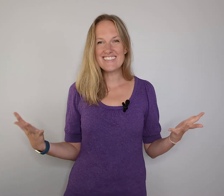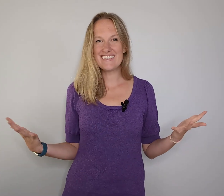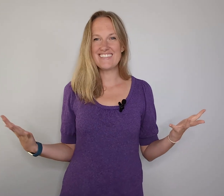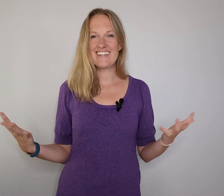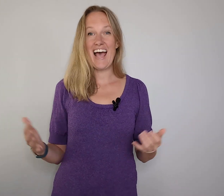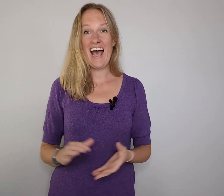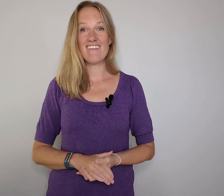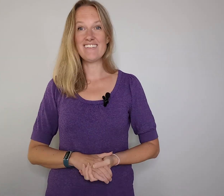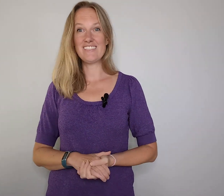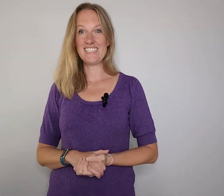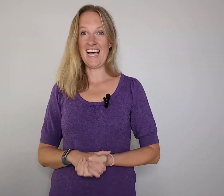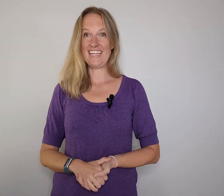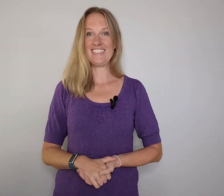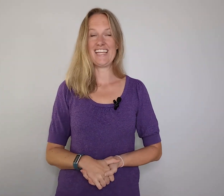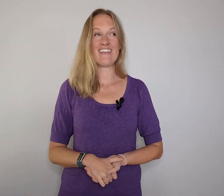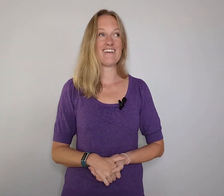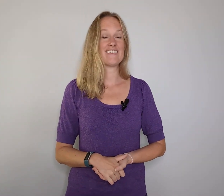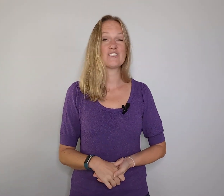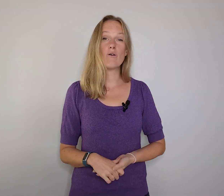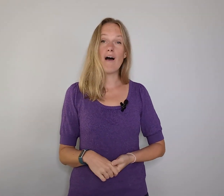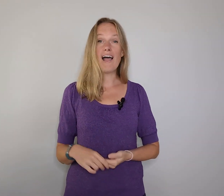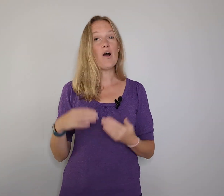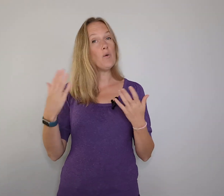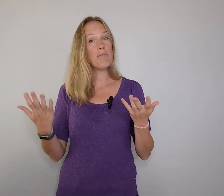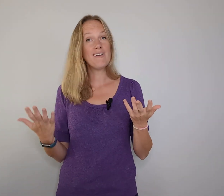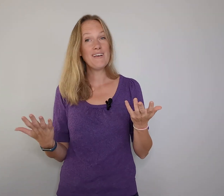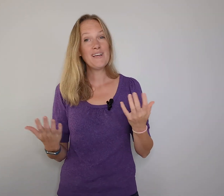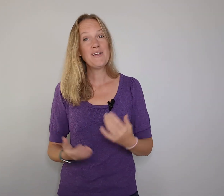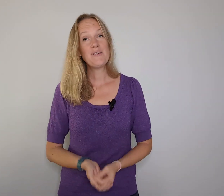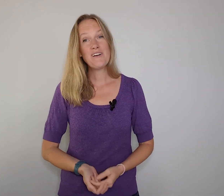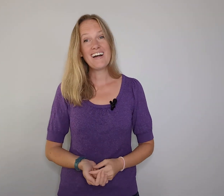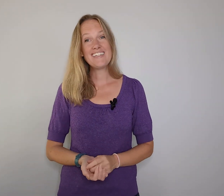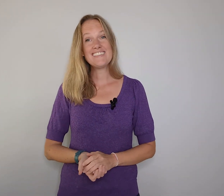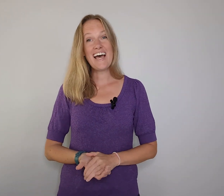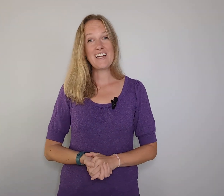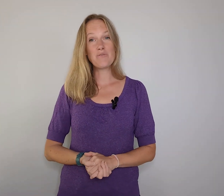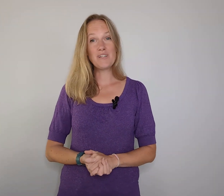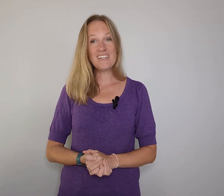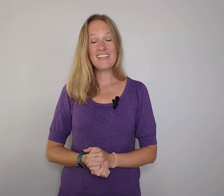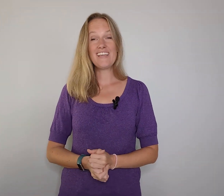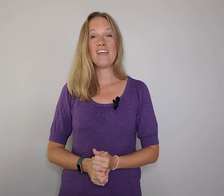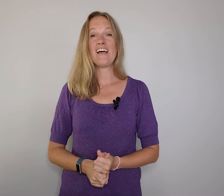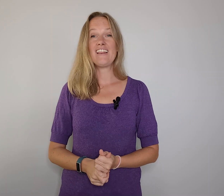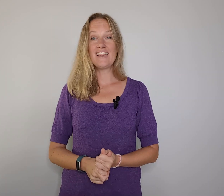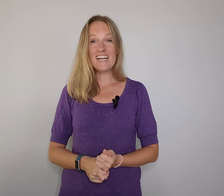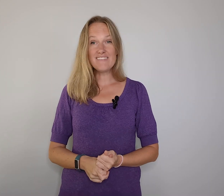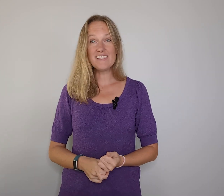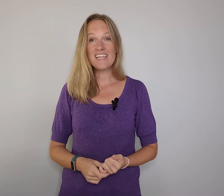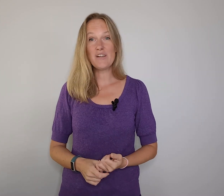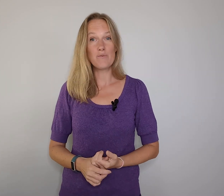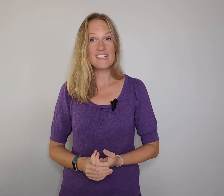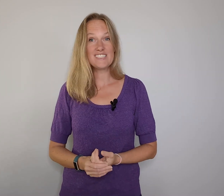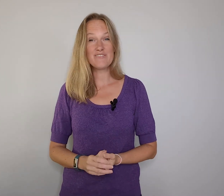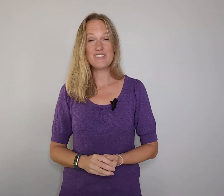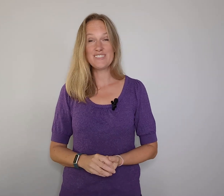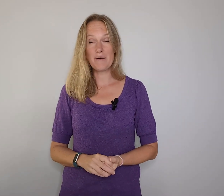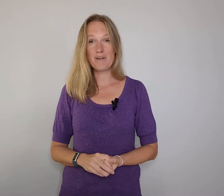to learn how to sign together. So I hope you guys had a really lovely, restful summer.